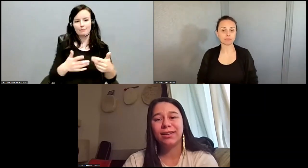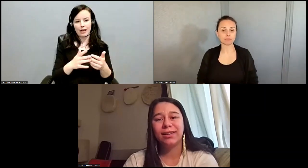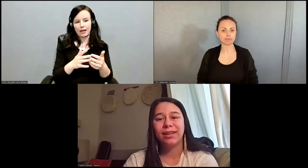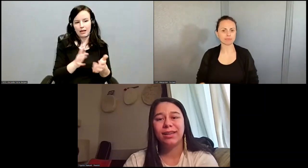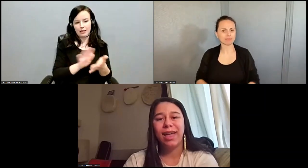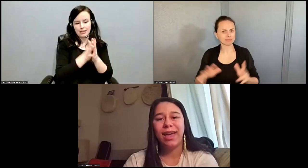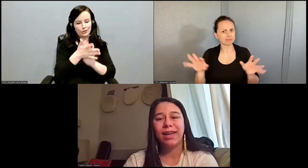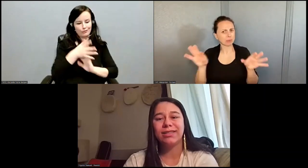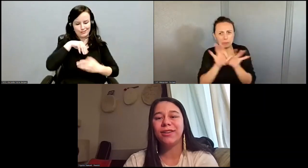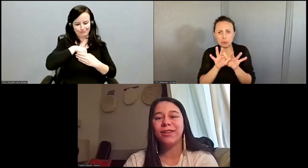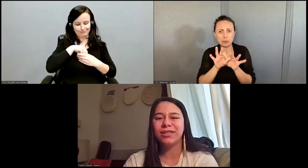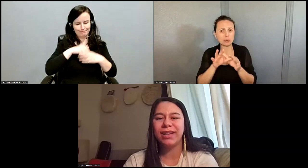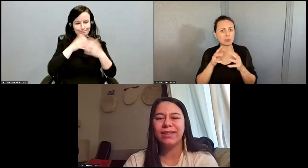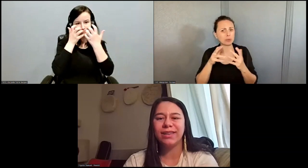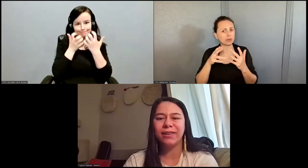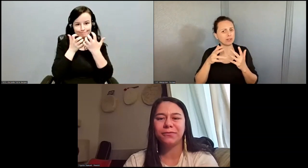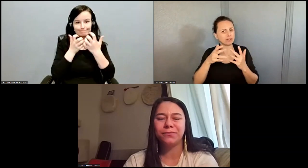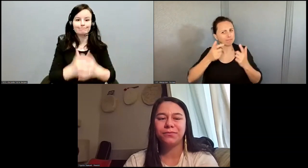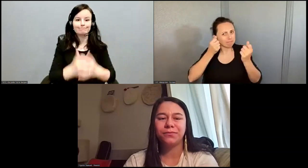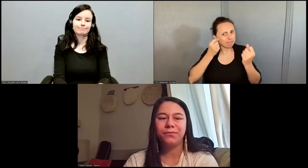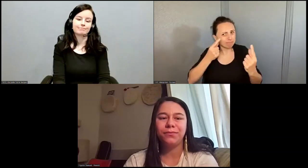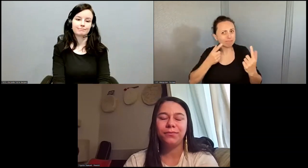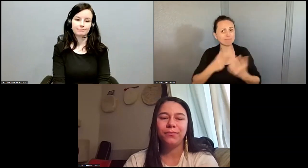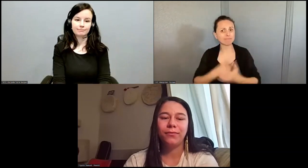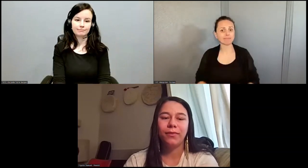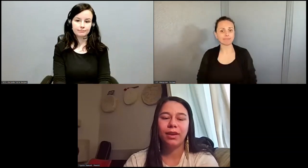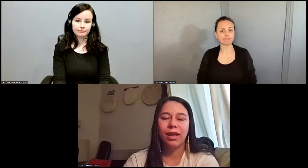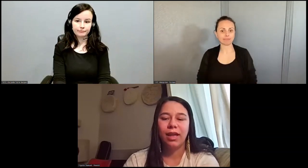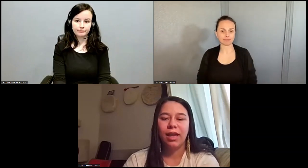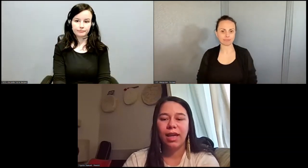simplicit, and understanding.